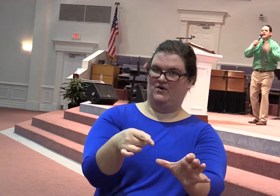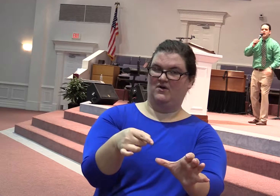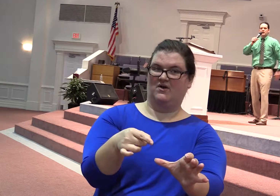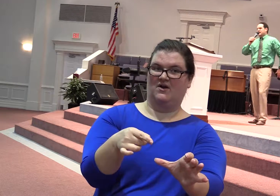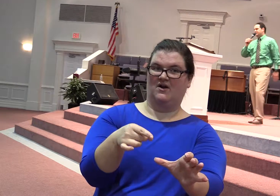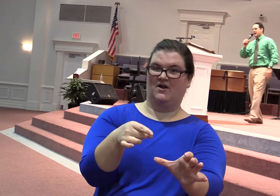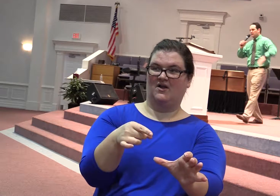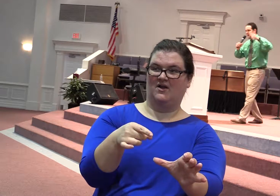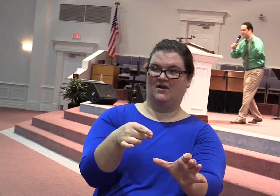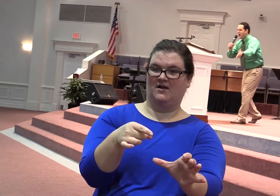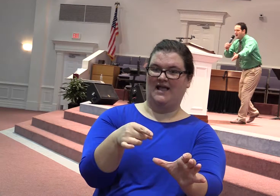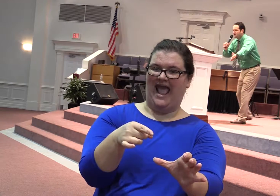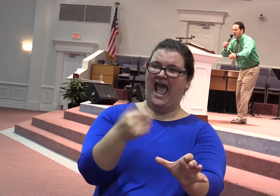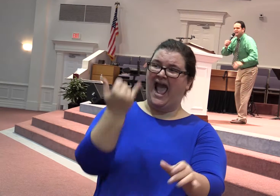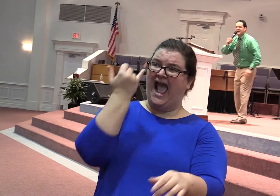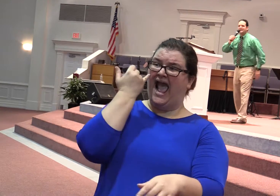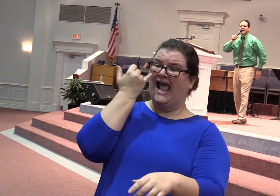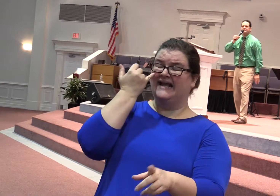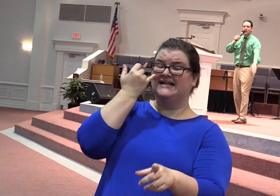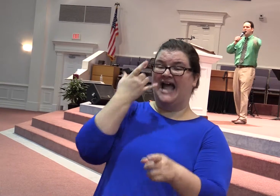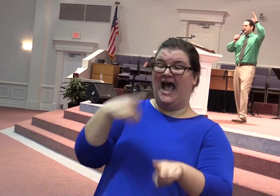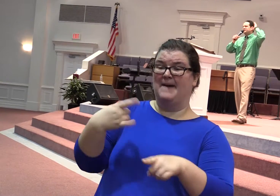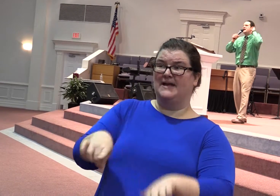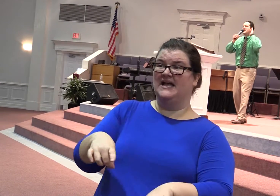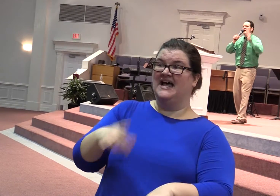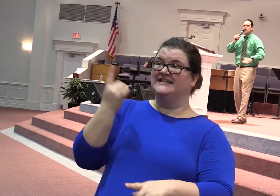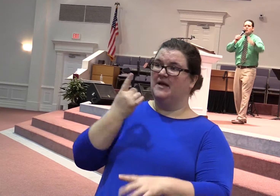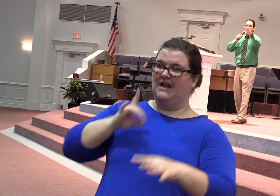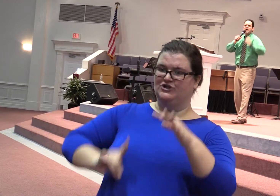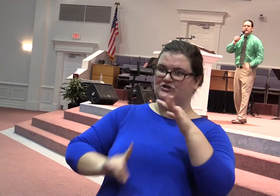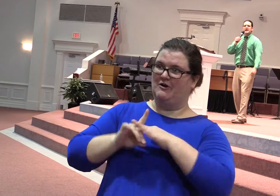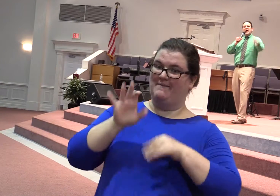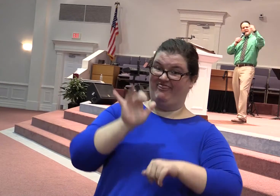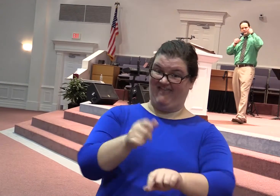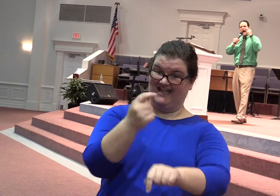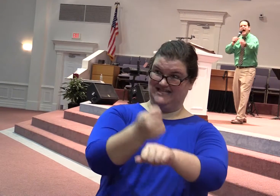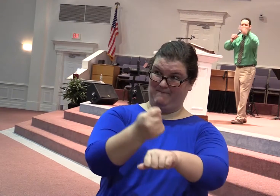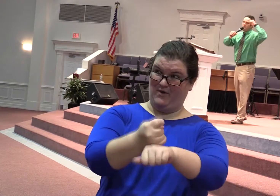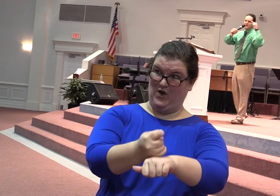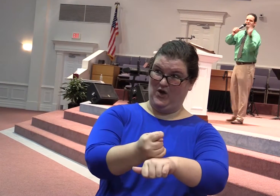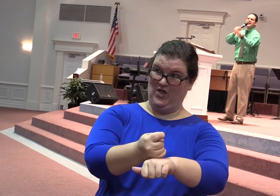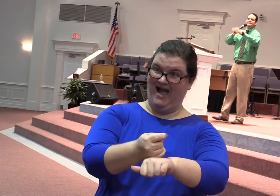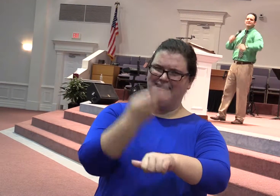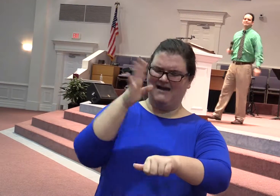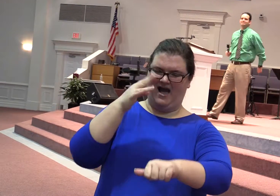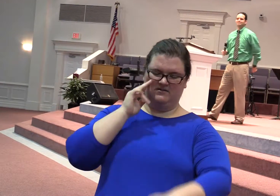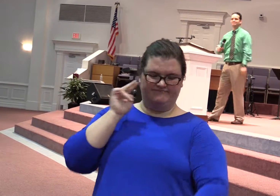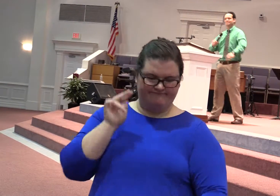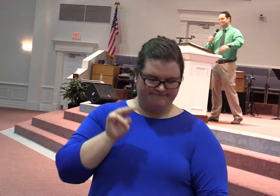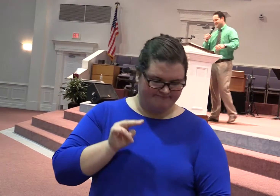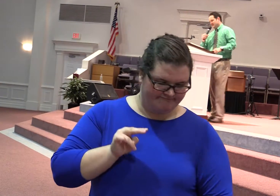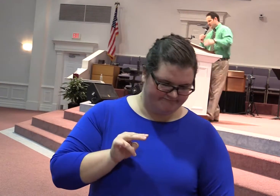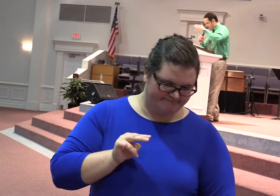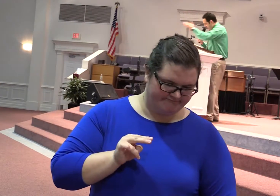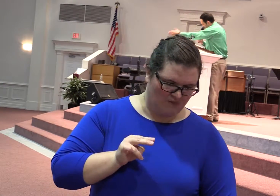his ear. If there was a prayer done in that temple, his ear will hear it, and his eye will be attentive. Right,